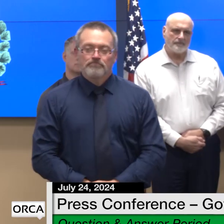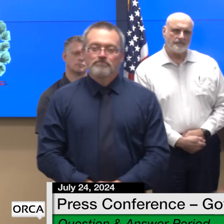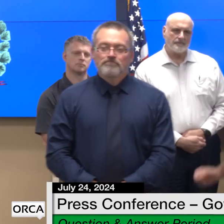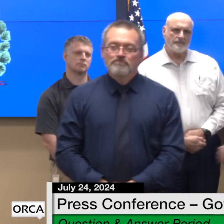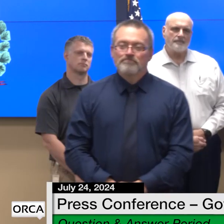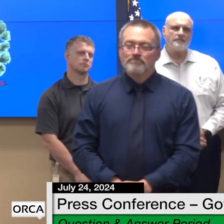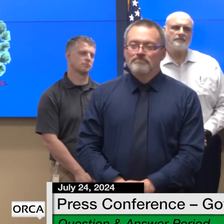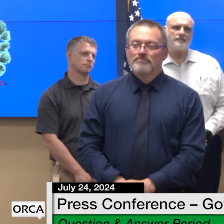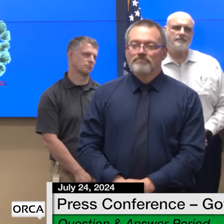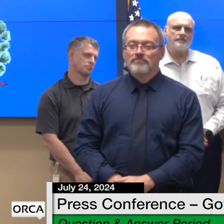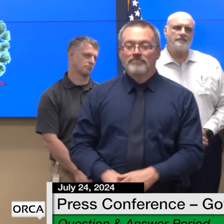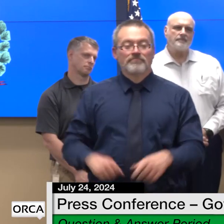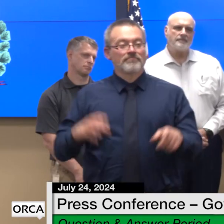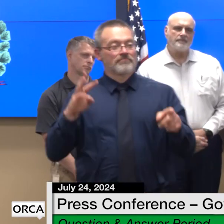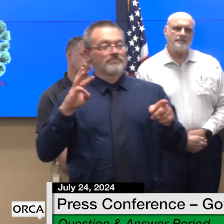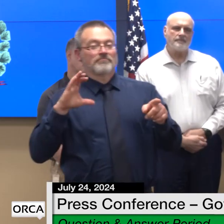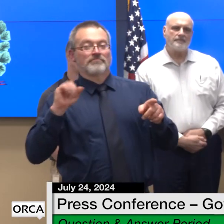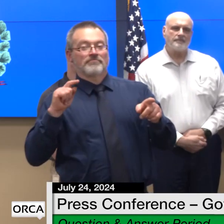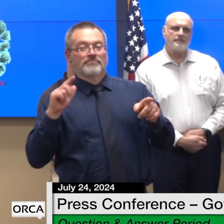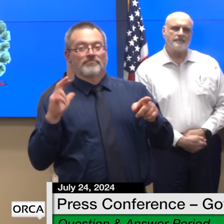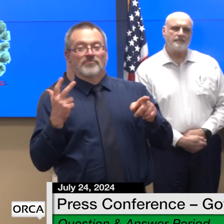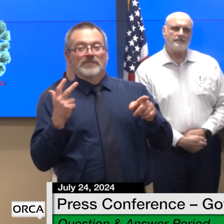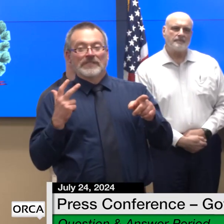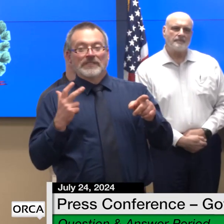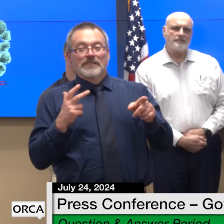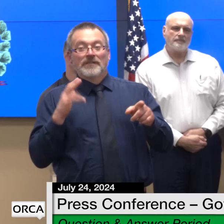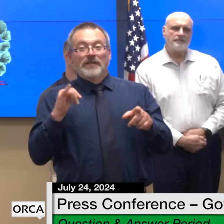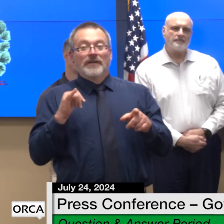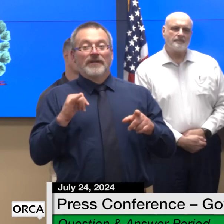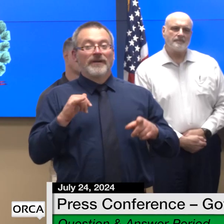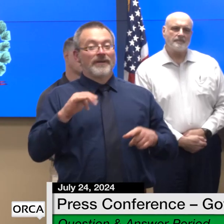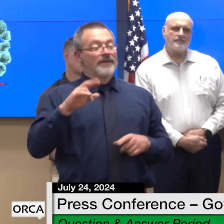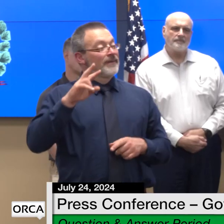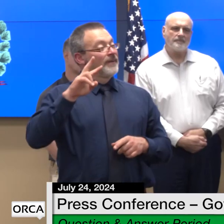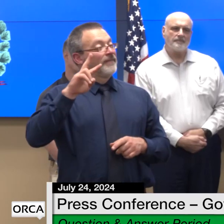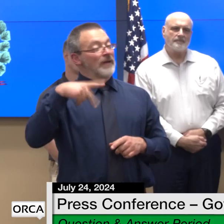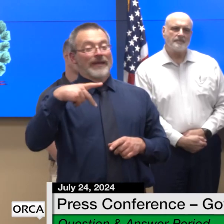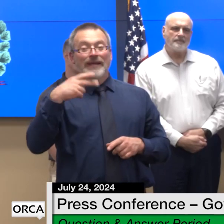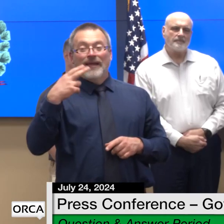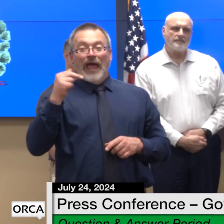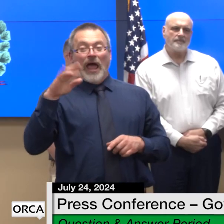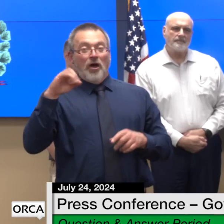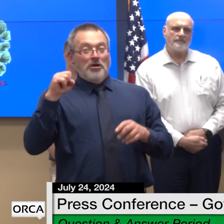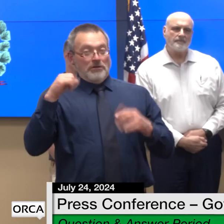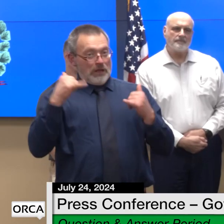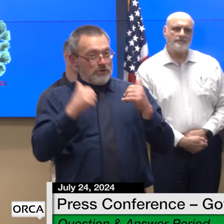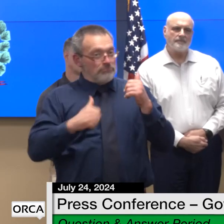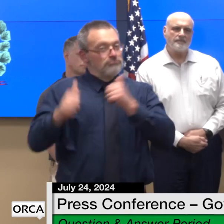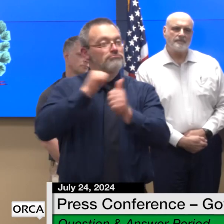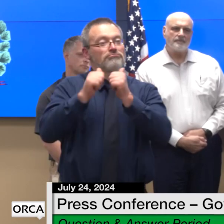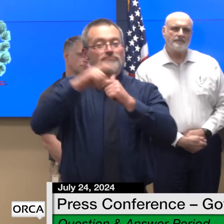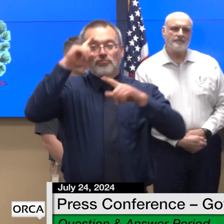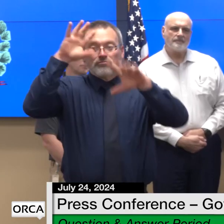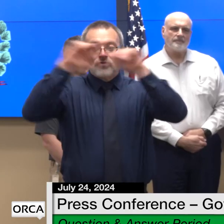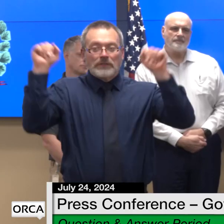Any thoughts on the vice president making a run for the nation's top